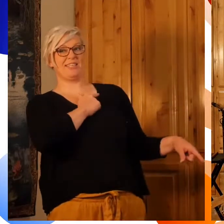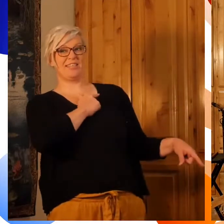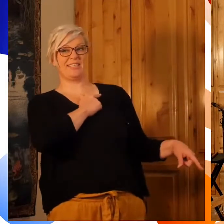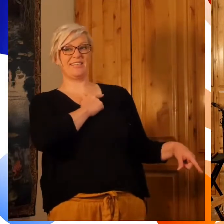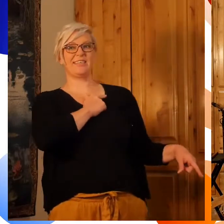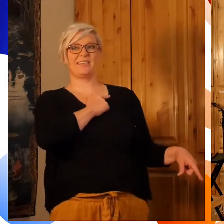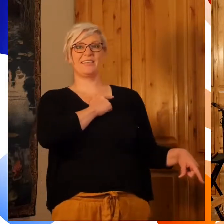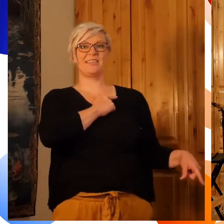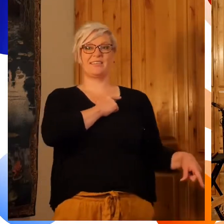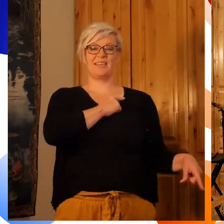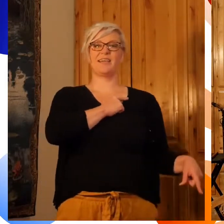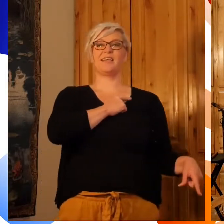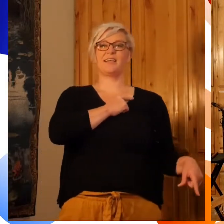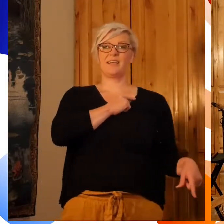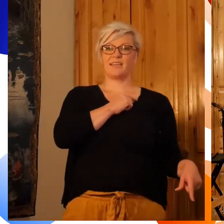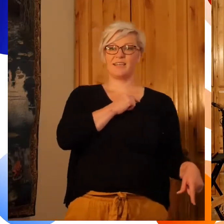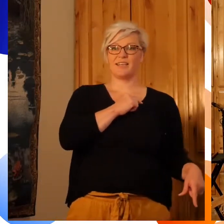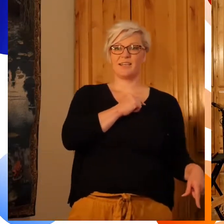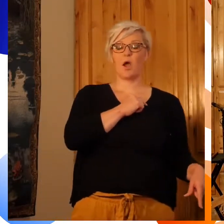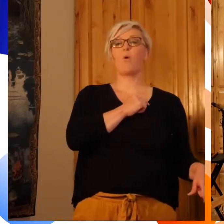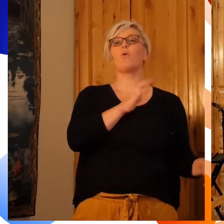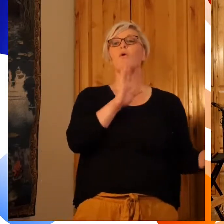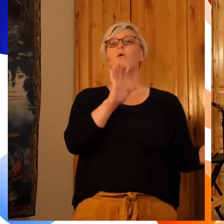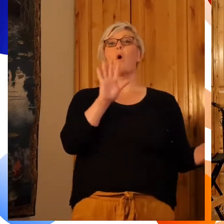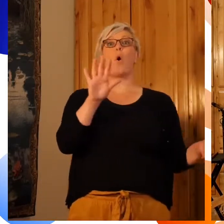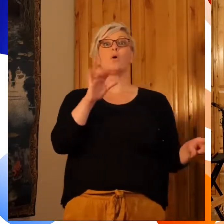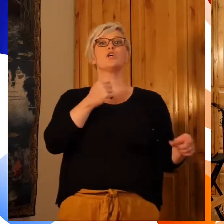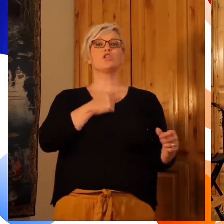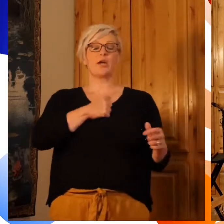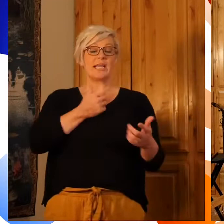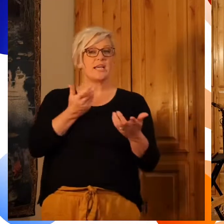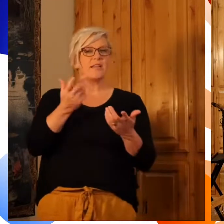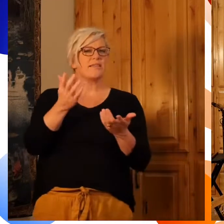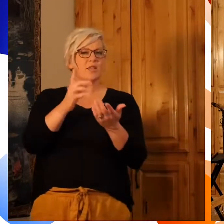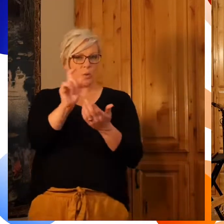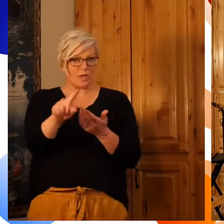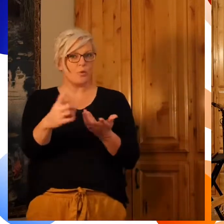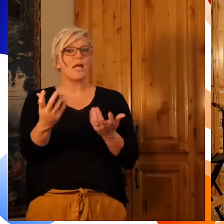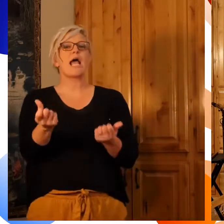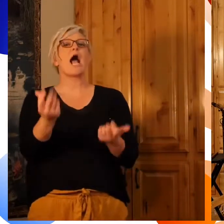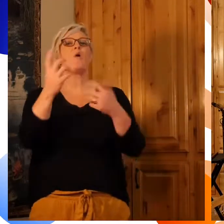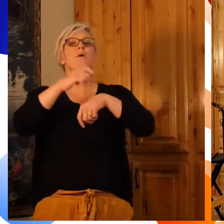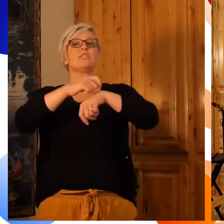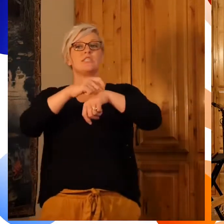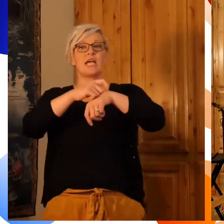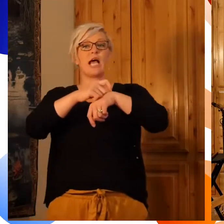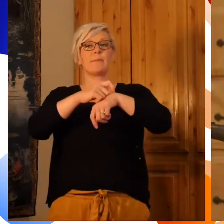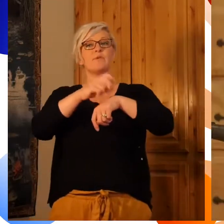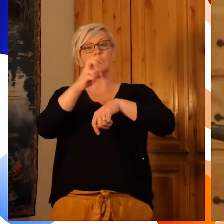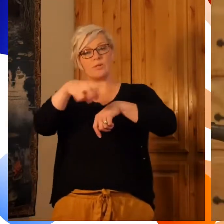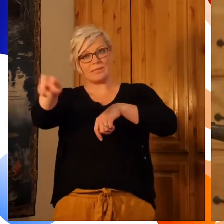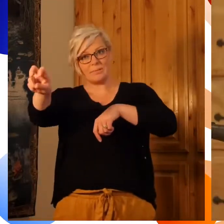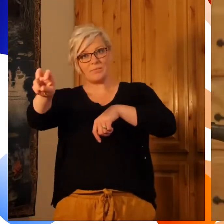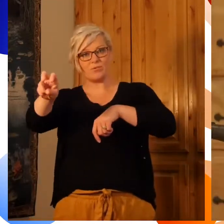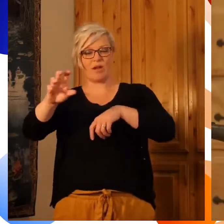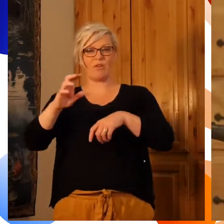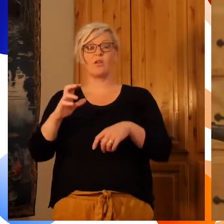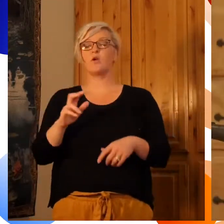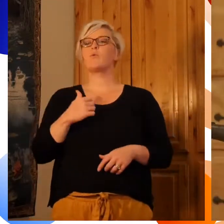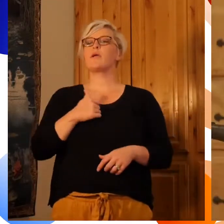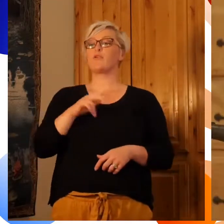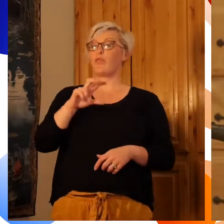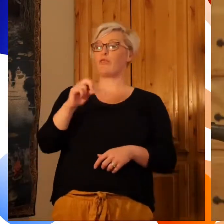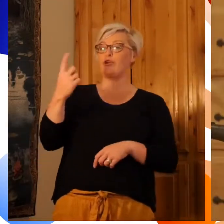So we went for 30 days. Yeah, how much time have we spent? Yeah, we took a 30-day trip through the British